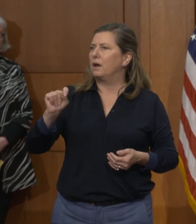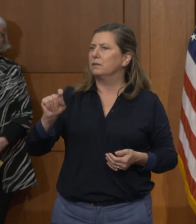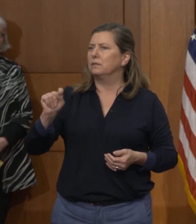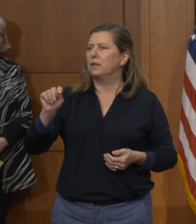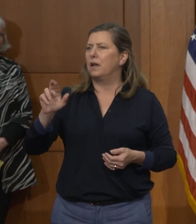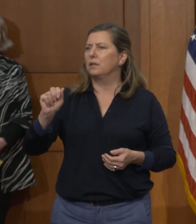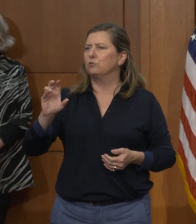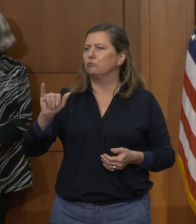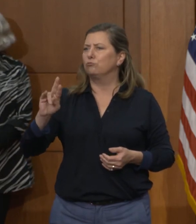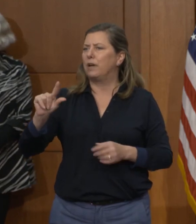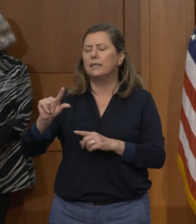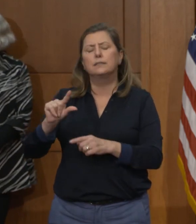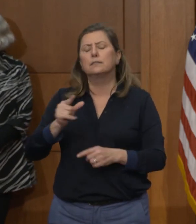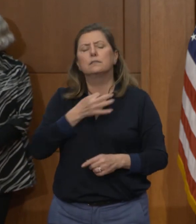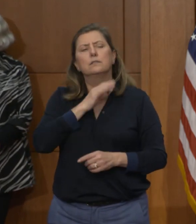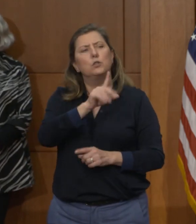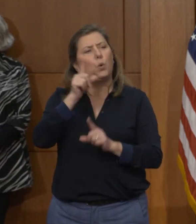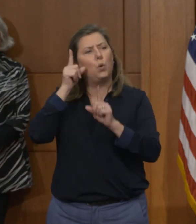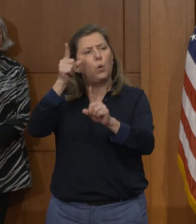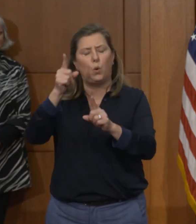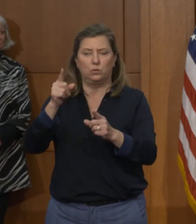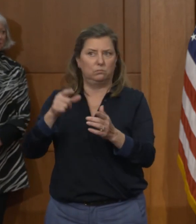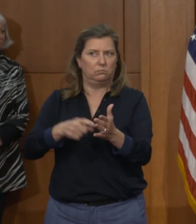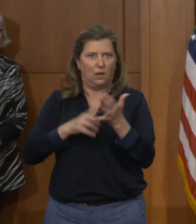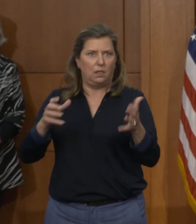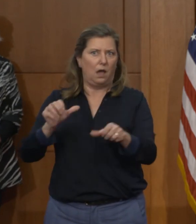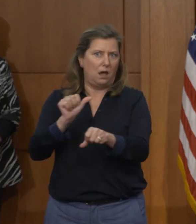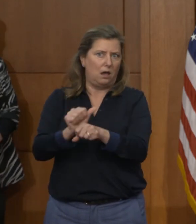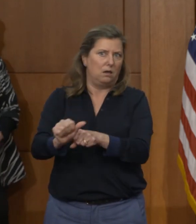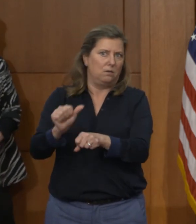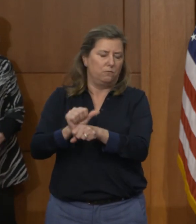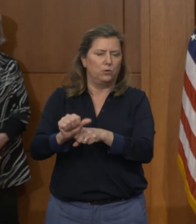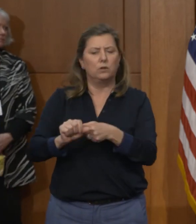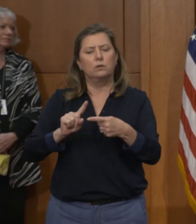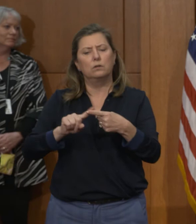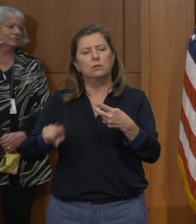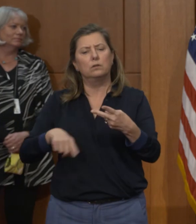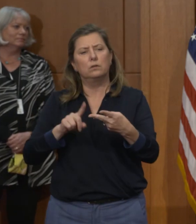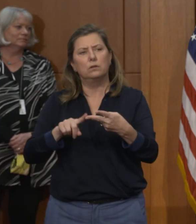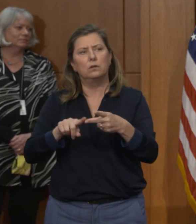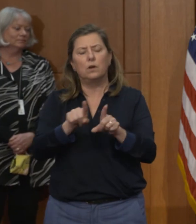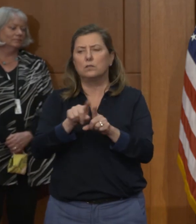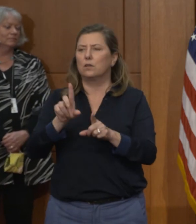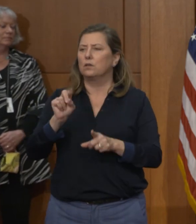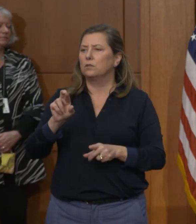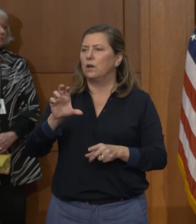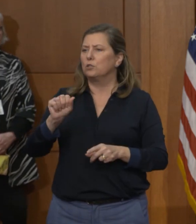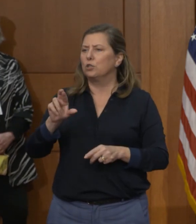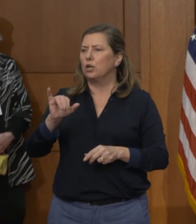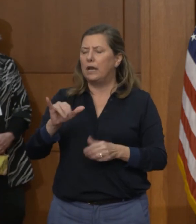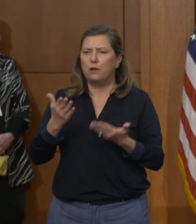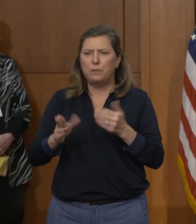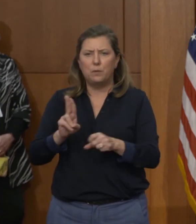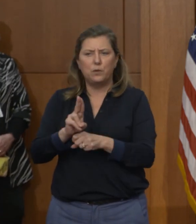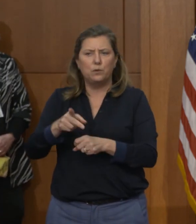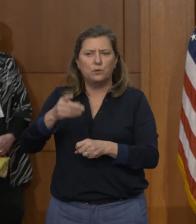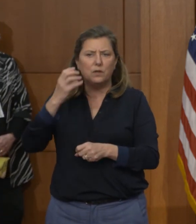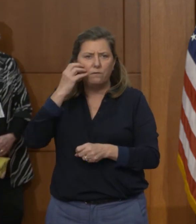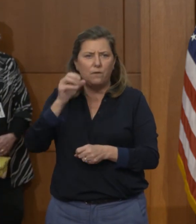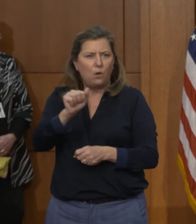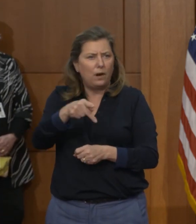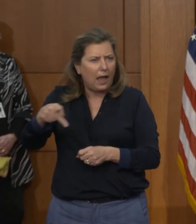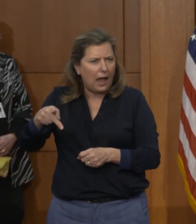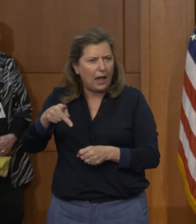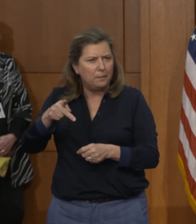pretty labor-intensive effort. I also know that Dr. Carey has talked about the use of maybe phone apps or something like that to